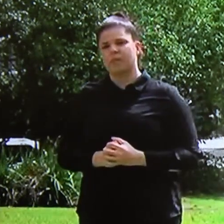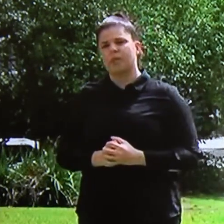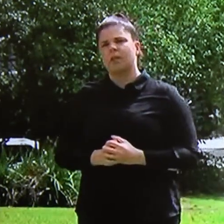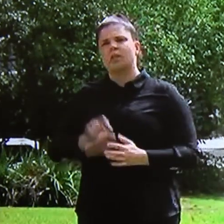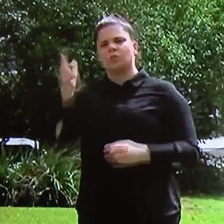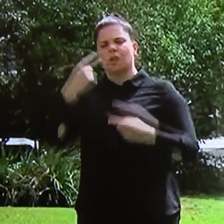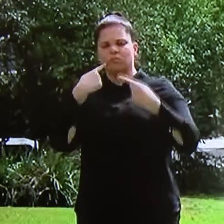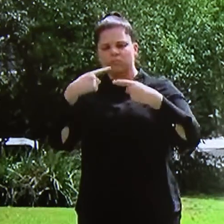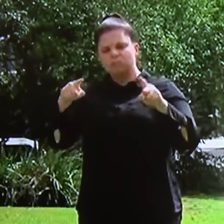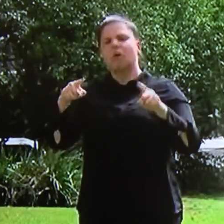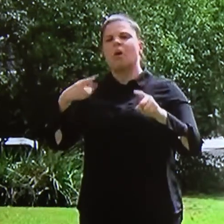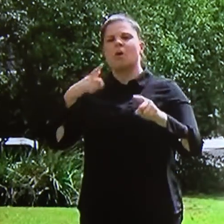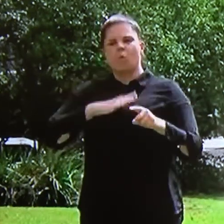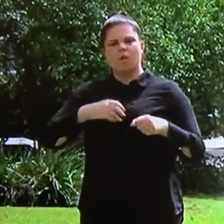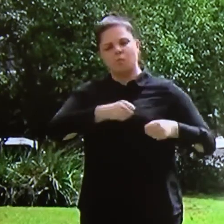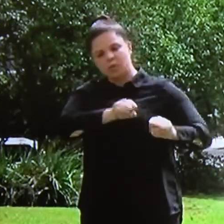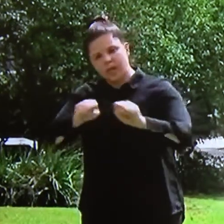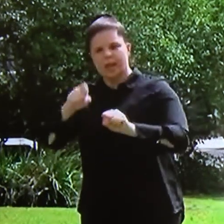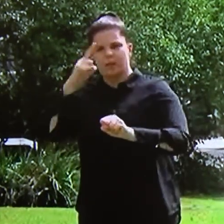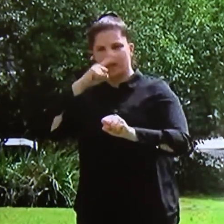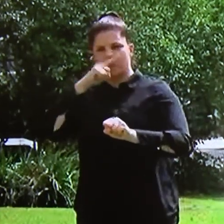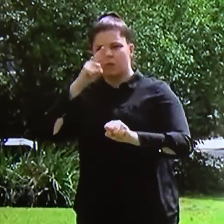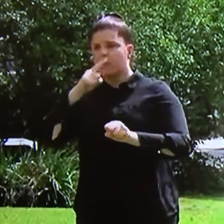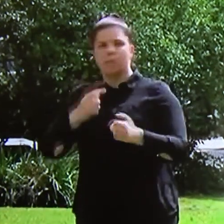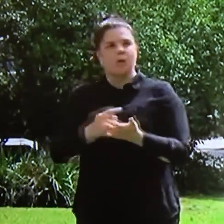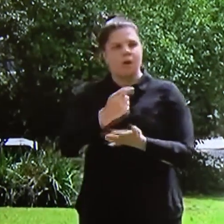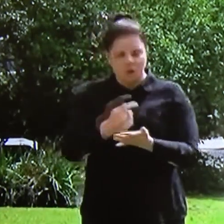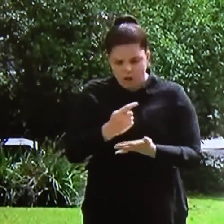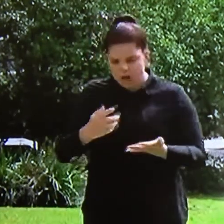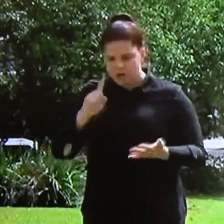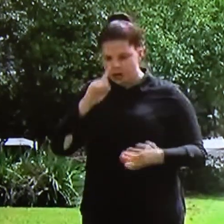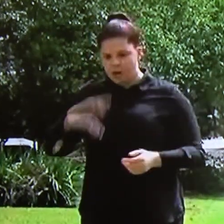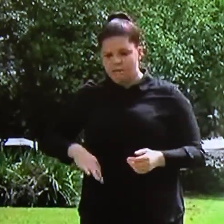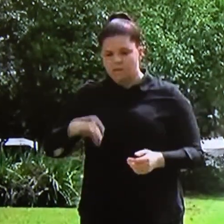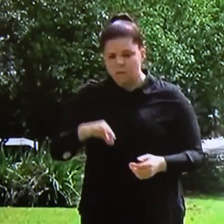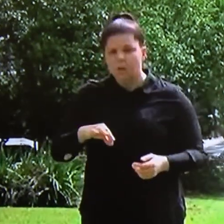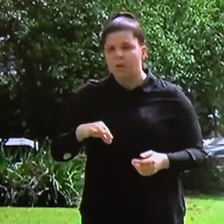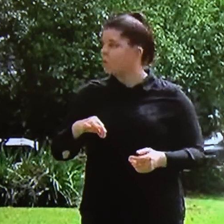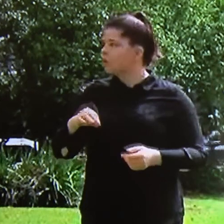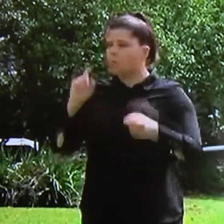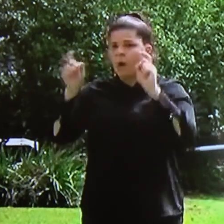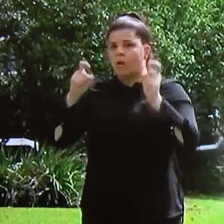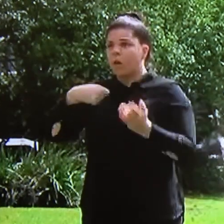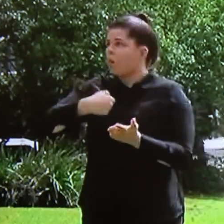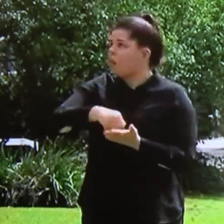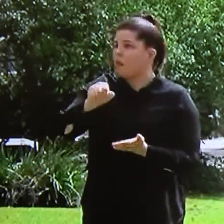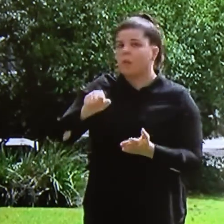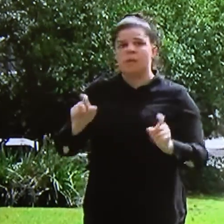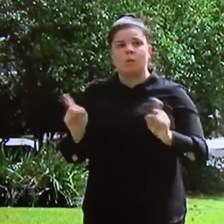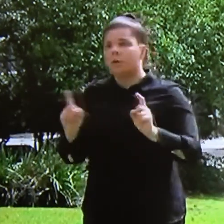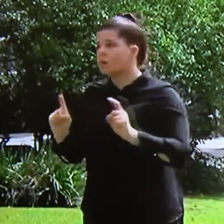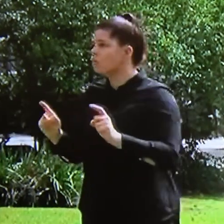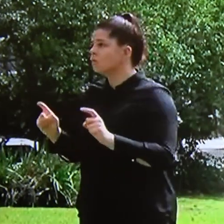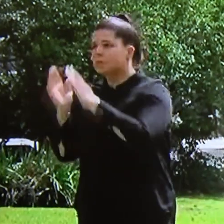about protection, protecting tenants from being evicted due to circumstances outside their control. It